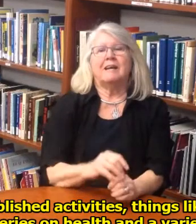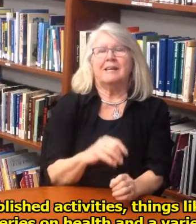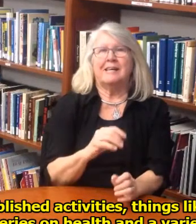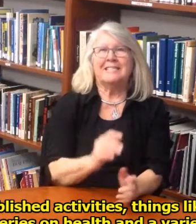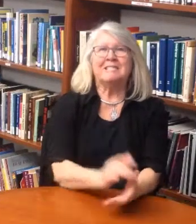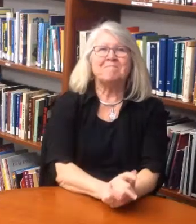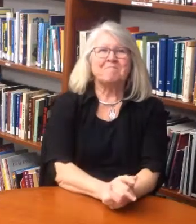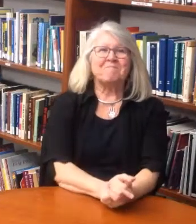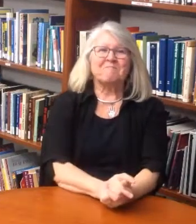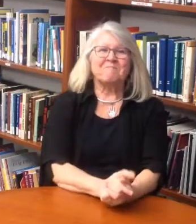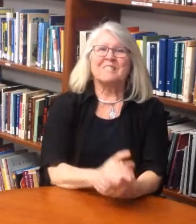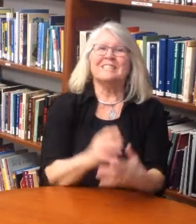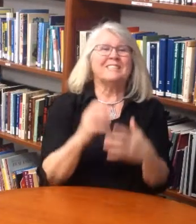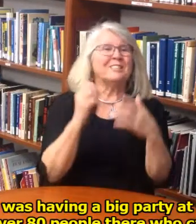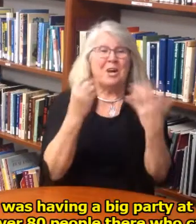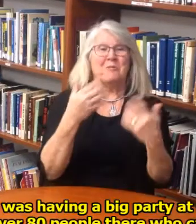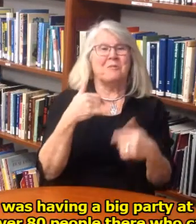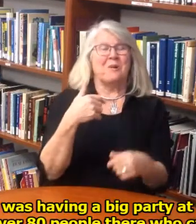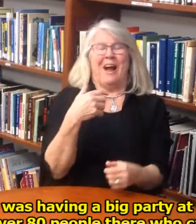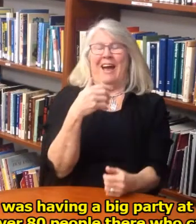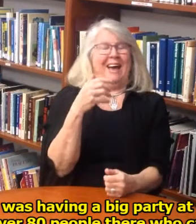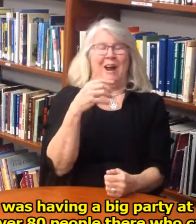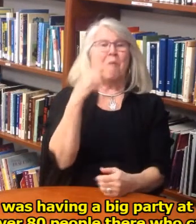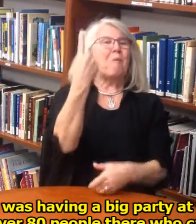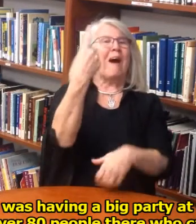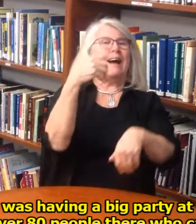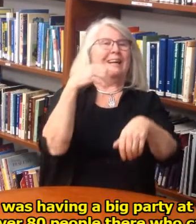of activities. So